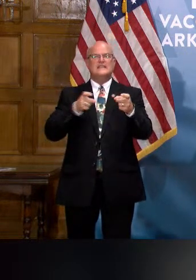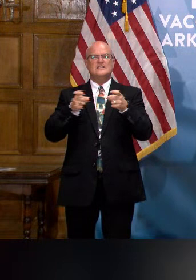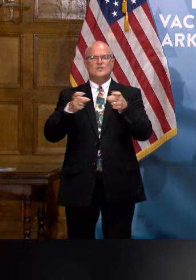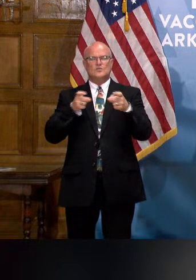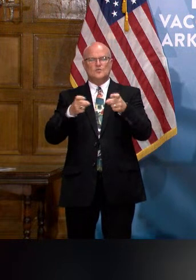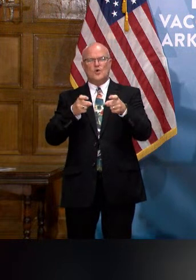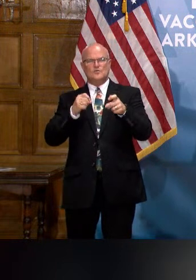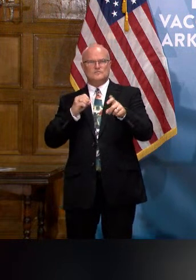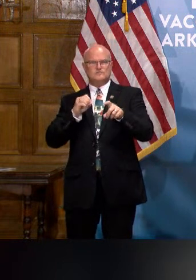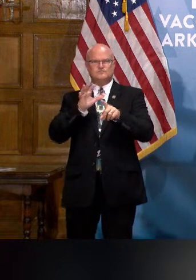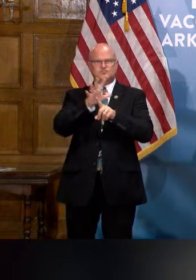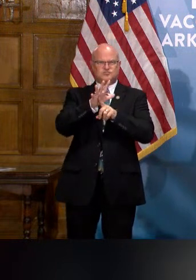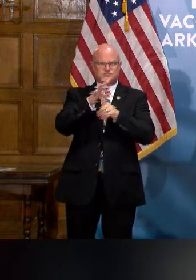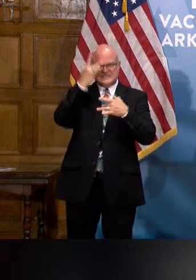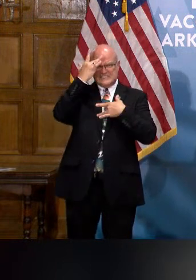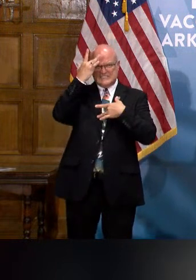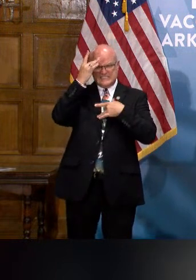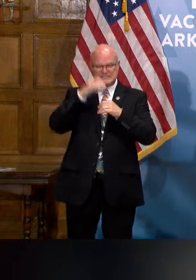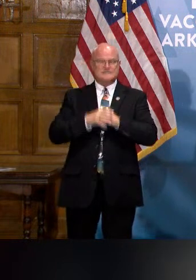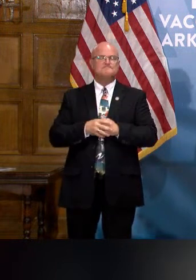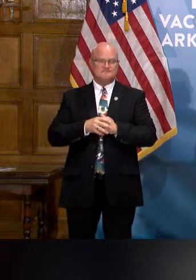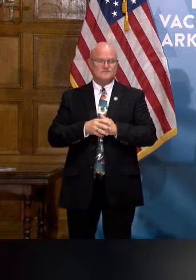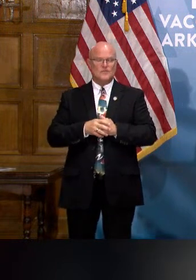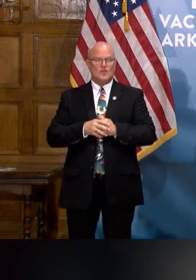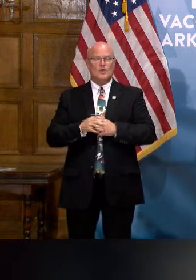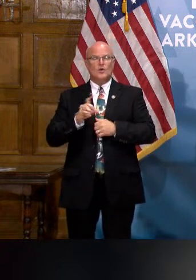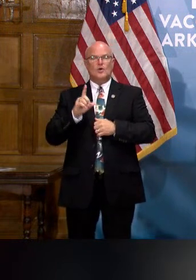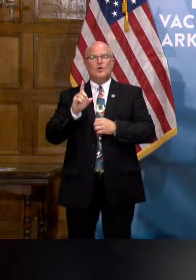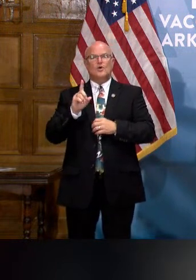infectious diseases. One of the